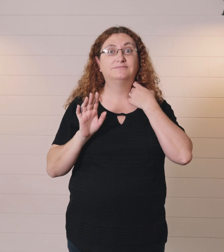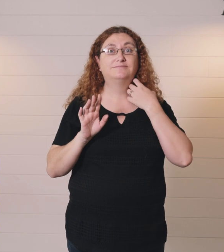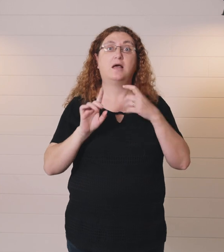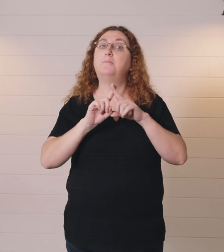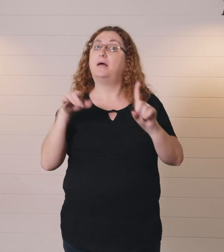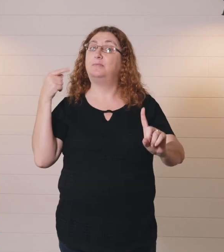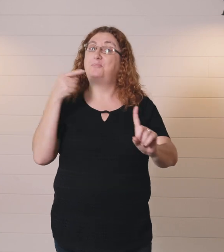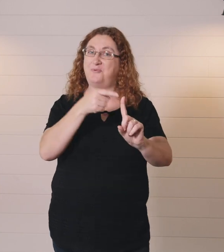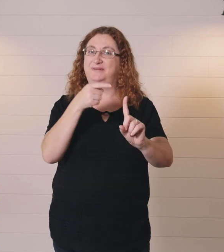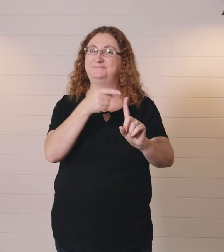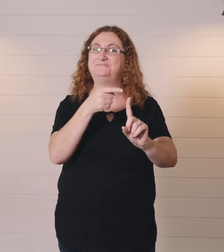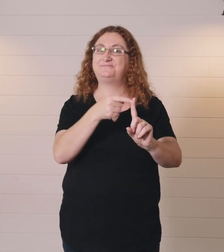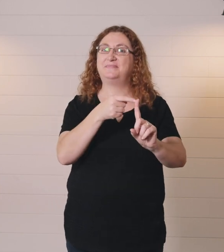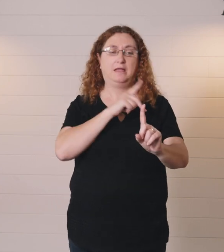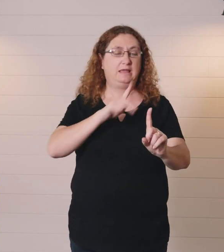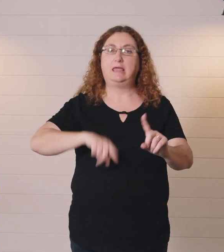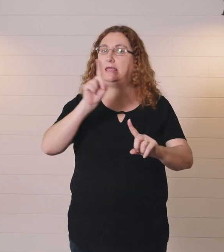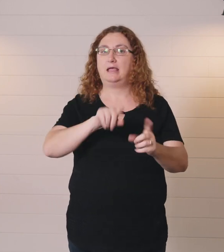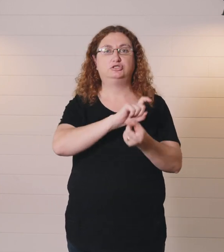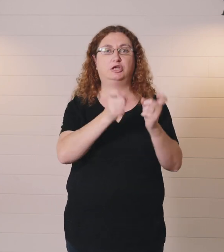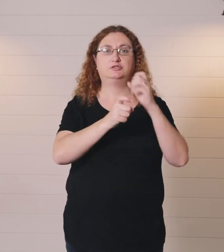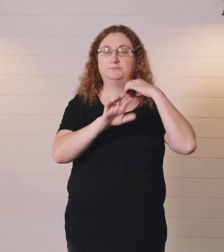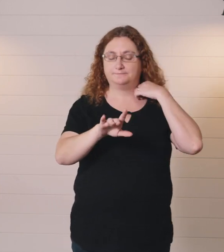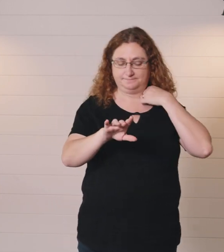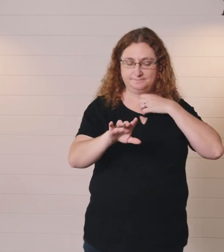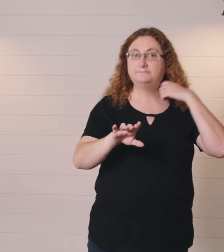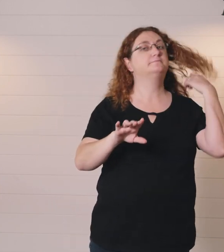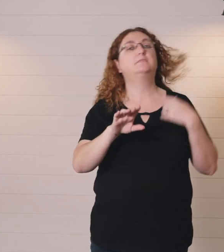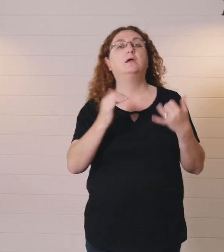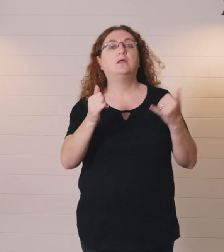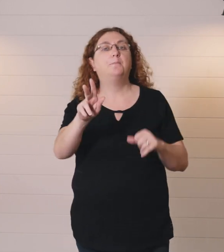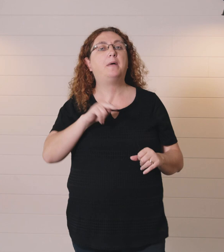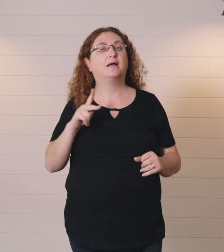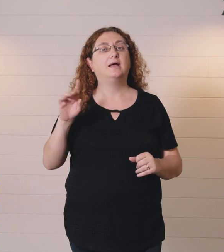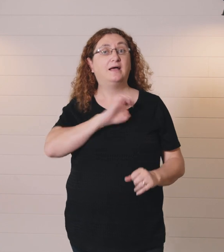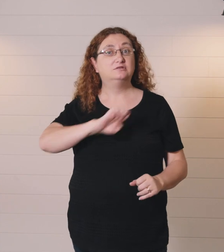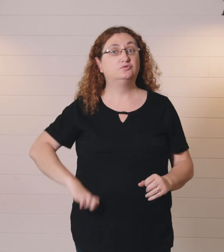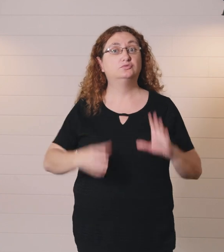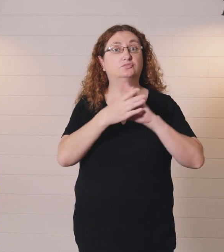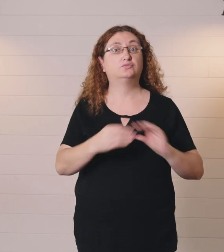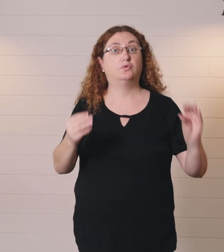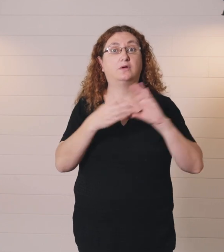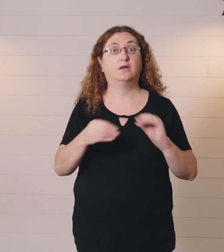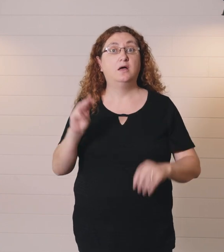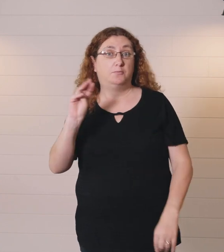himself. So we come back to Esther. Mordecai was obviously familiar with the protocol around the king's edicts,